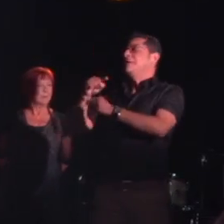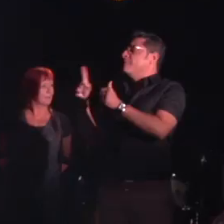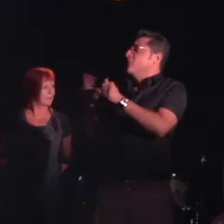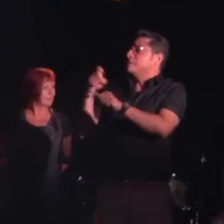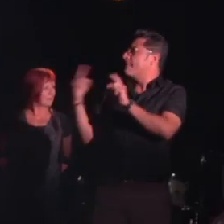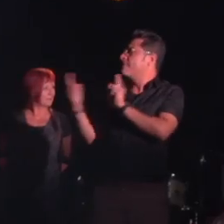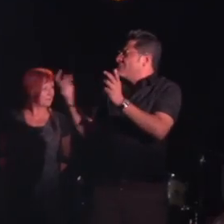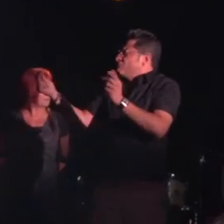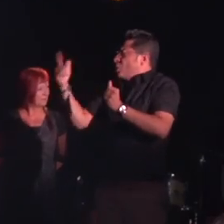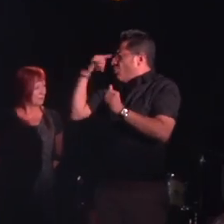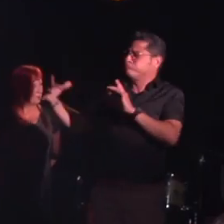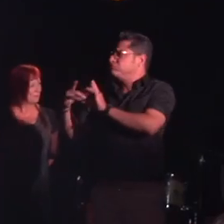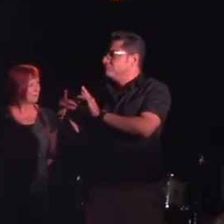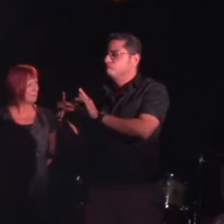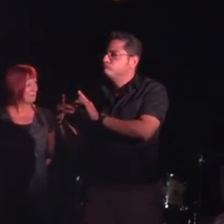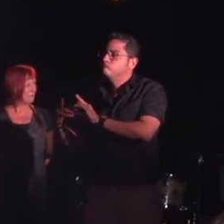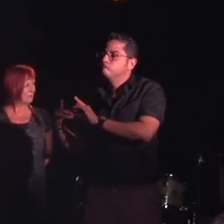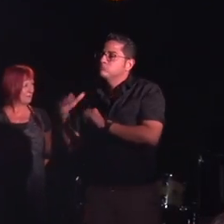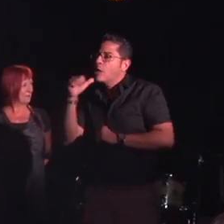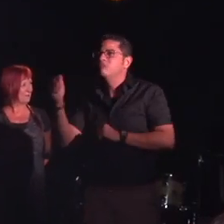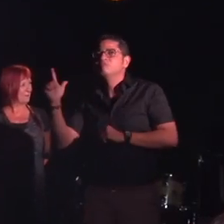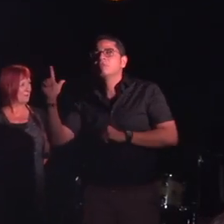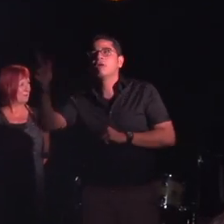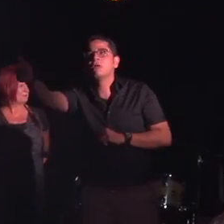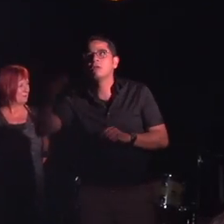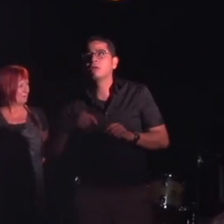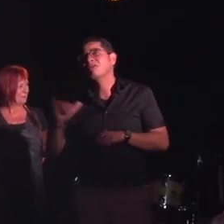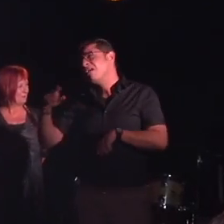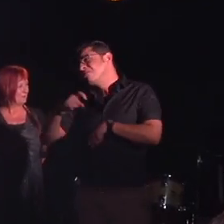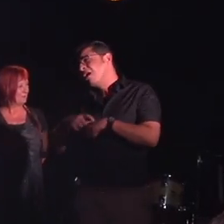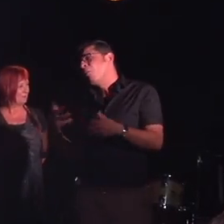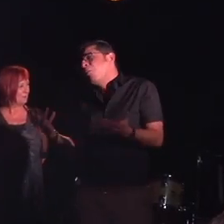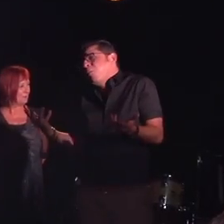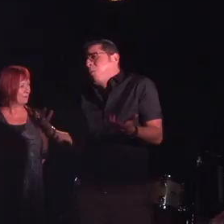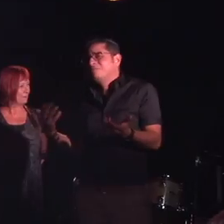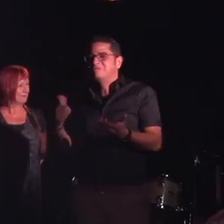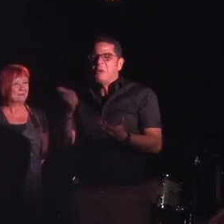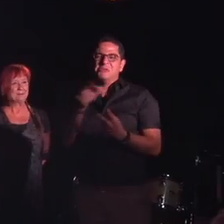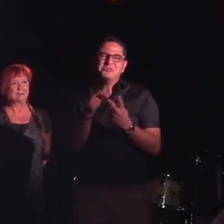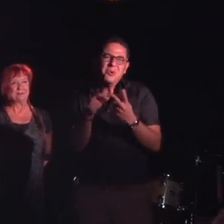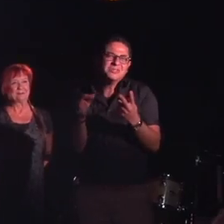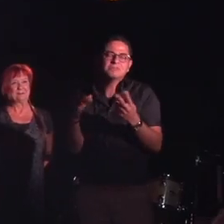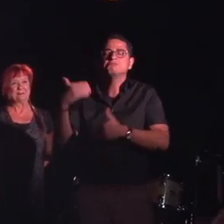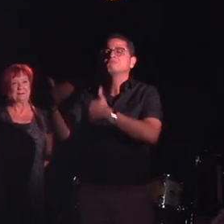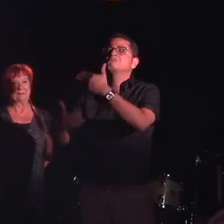other. Truth is, given who we were, there probably weren't any